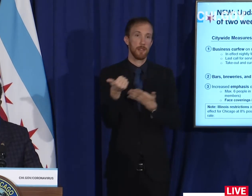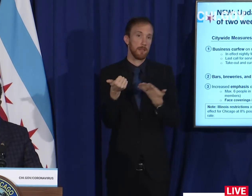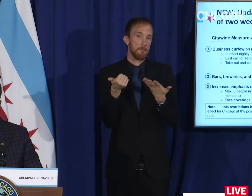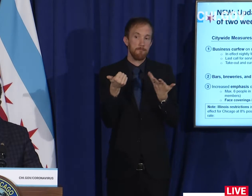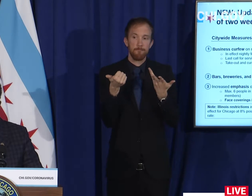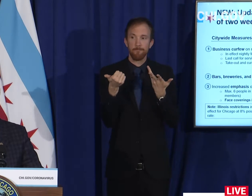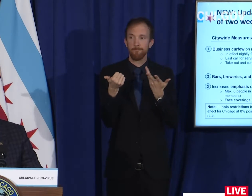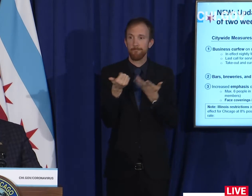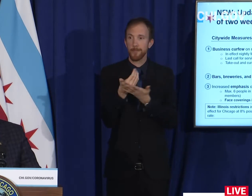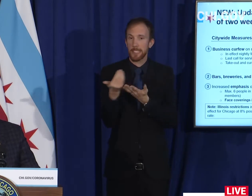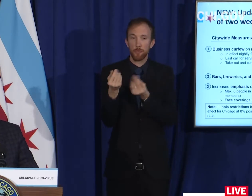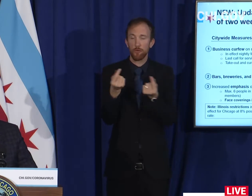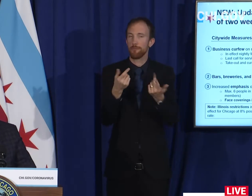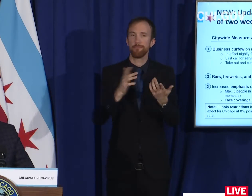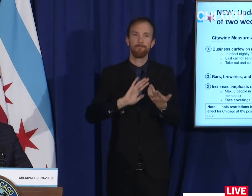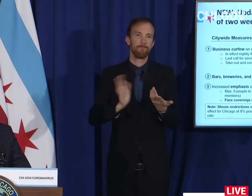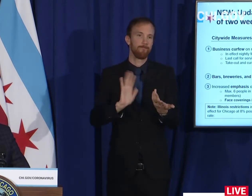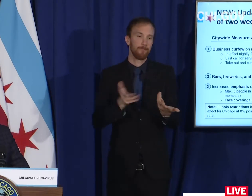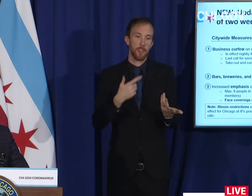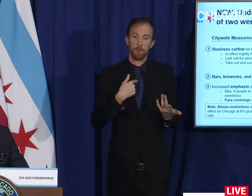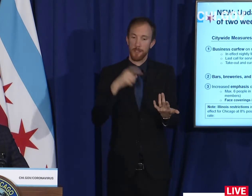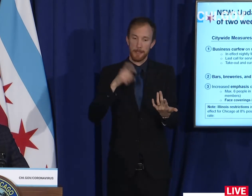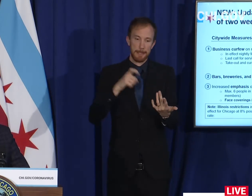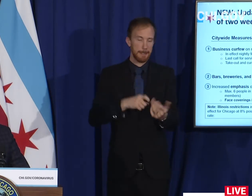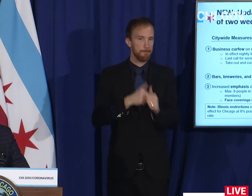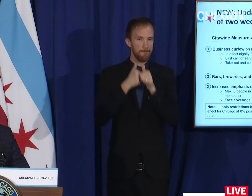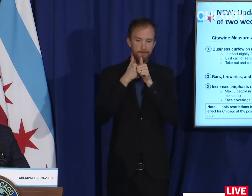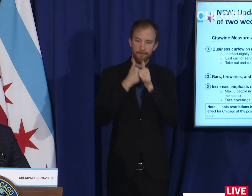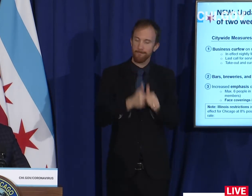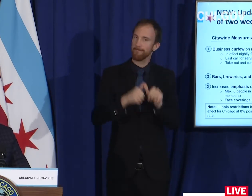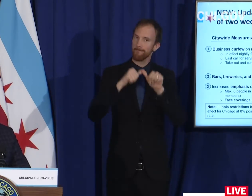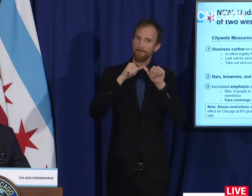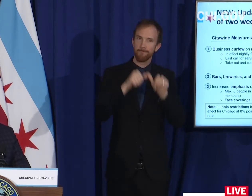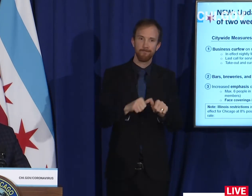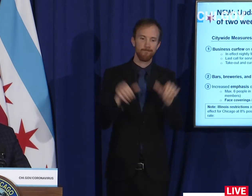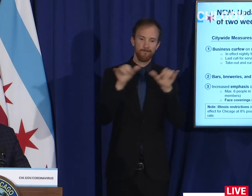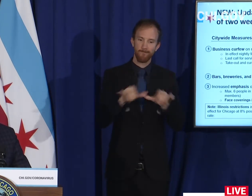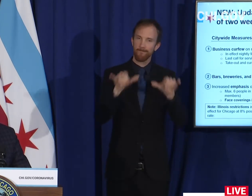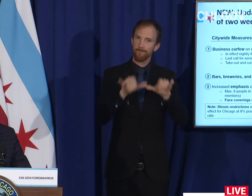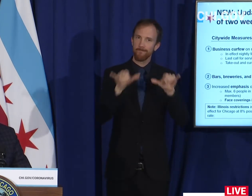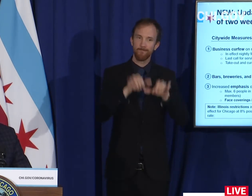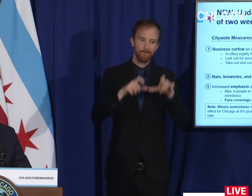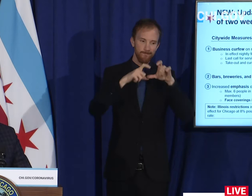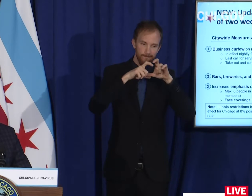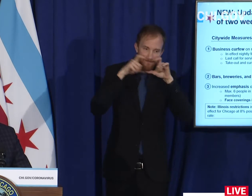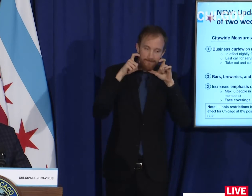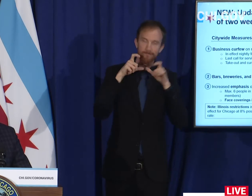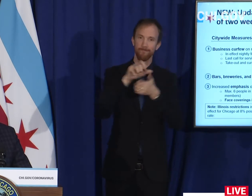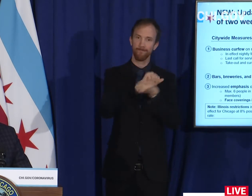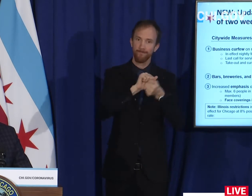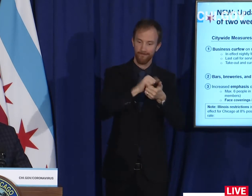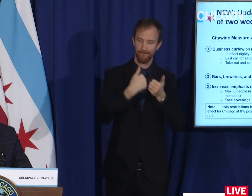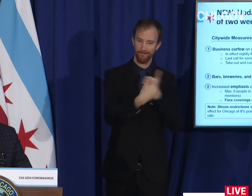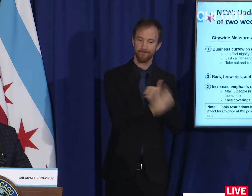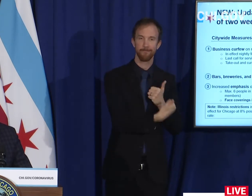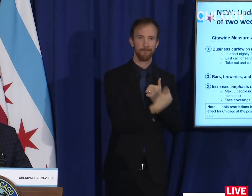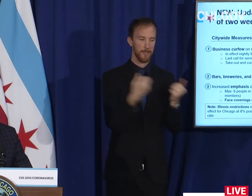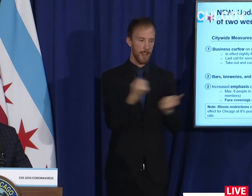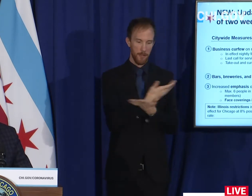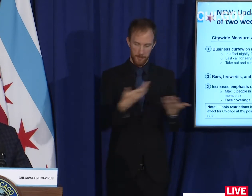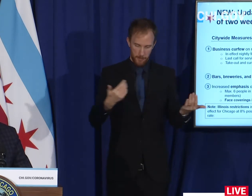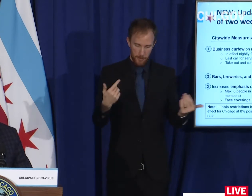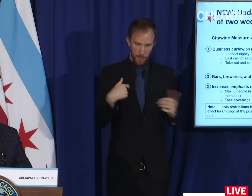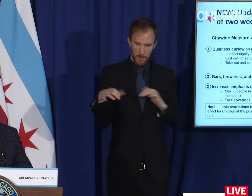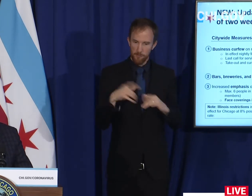exist. We all have to use the tools that are available to us now and take advantage of the